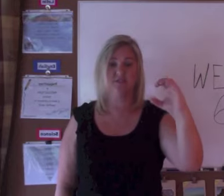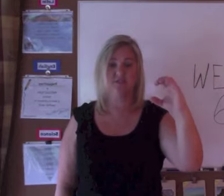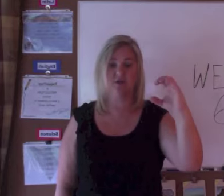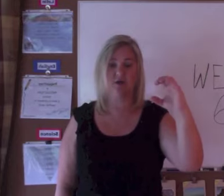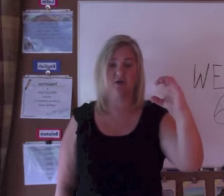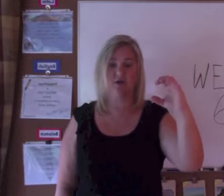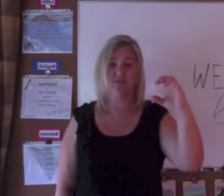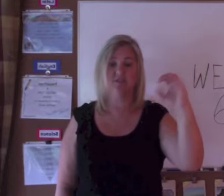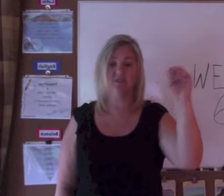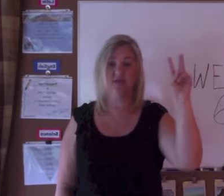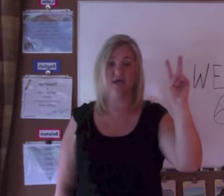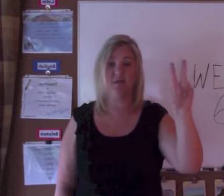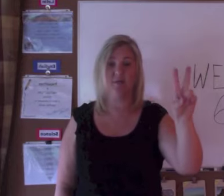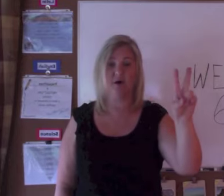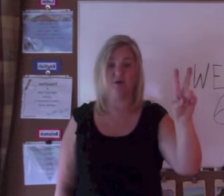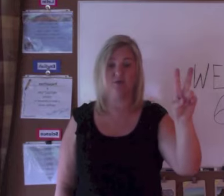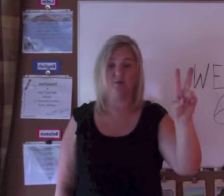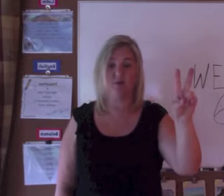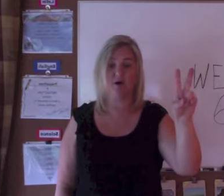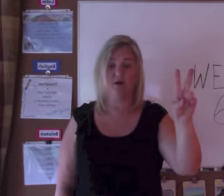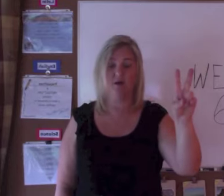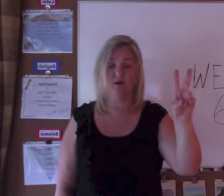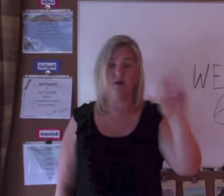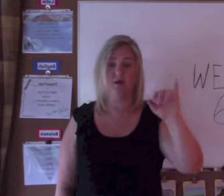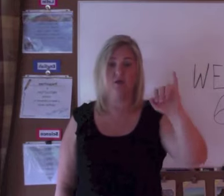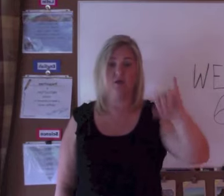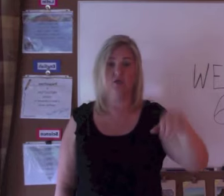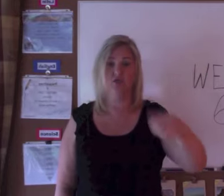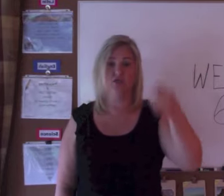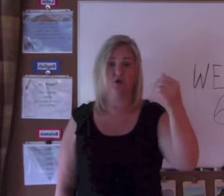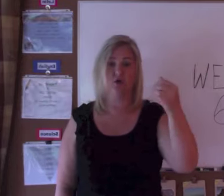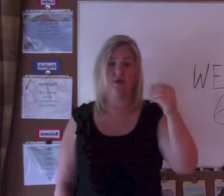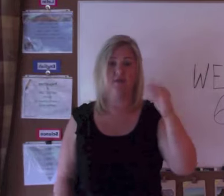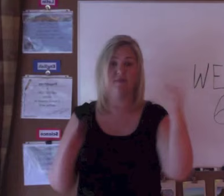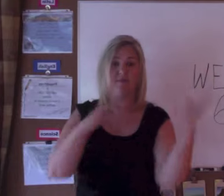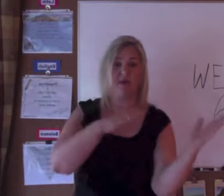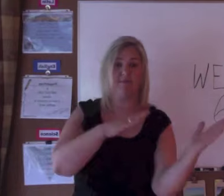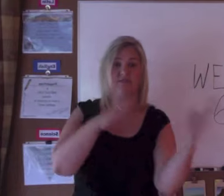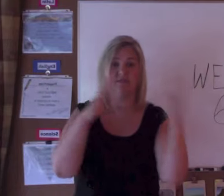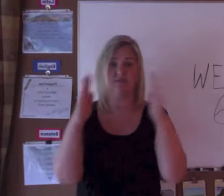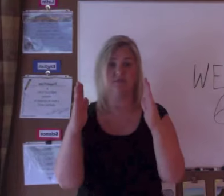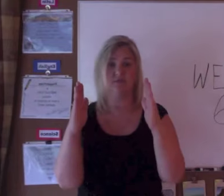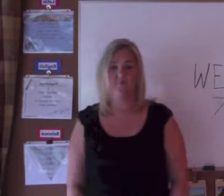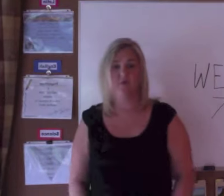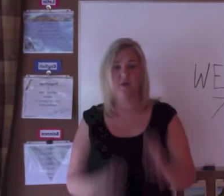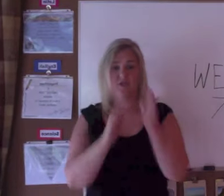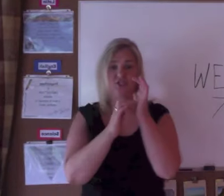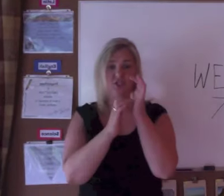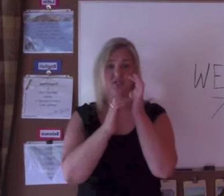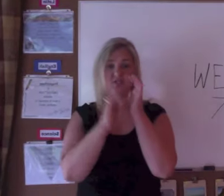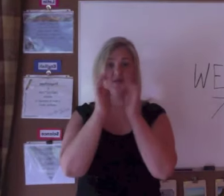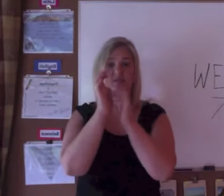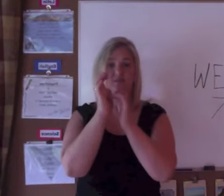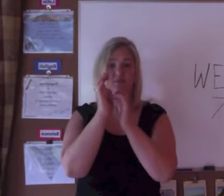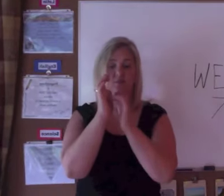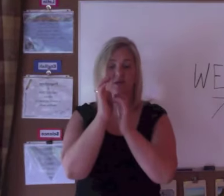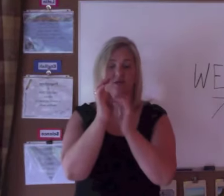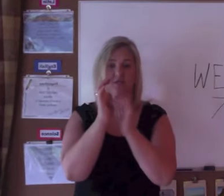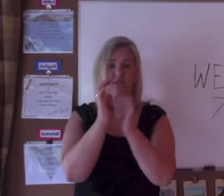Caesar Augustus and the Pax Romana, John the Baptist. Jesus, we're going to touch